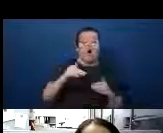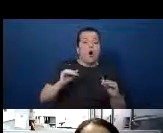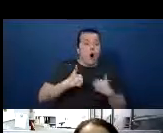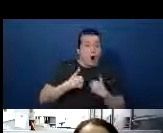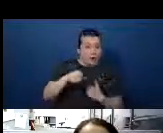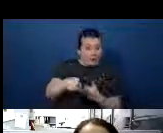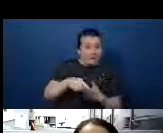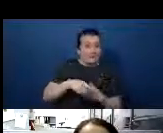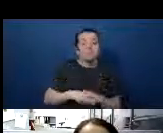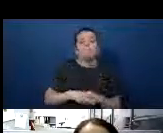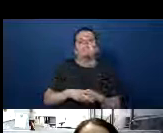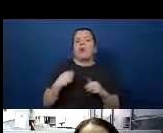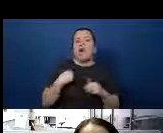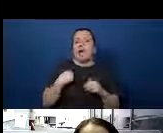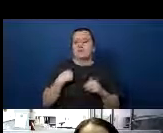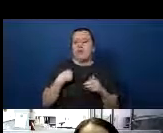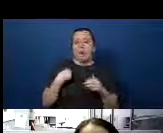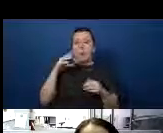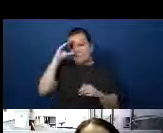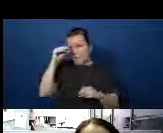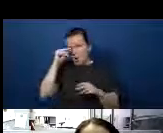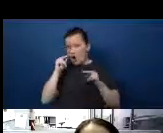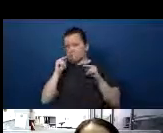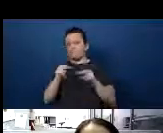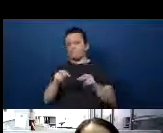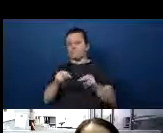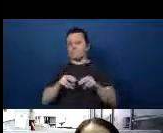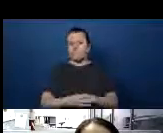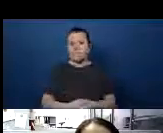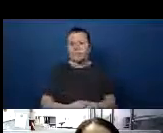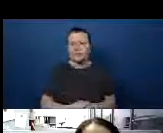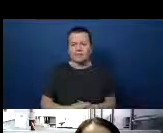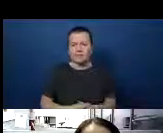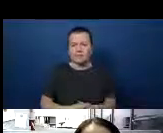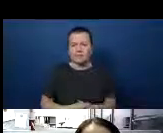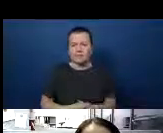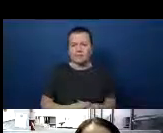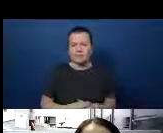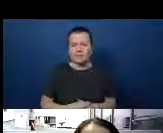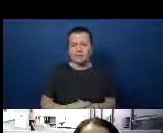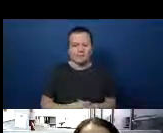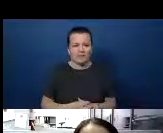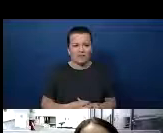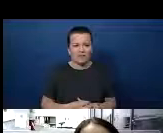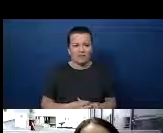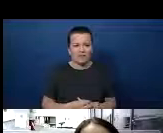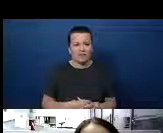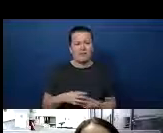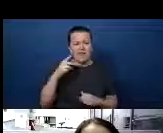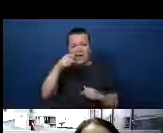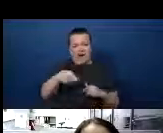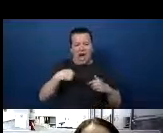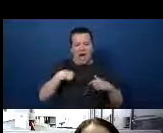me, they acted like they saw the god of plague. They saw my belonging like they had virus. Classmates even